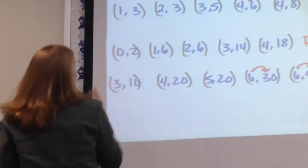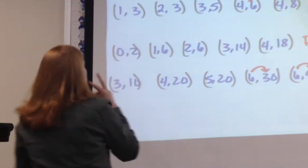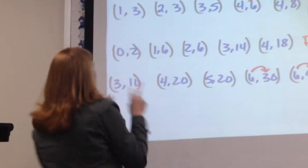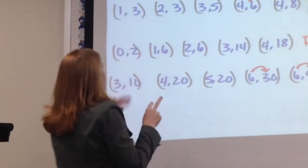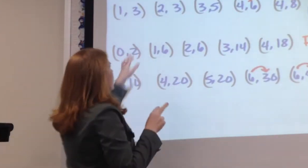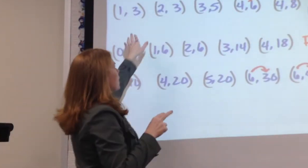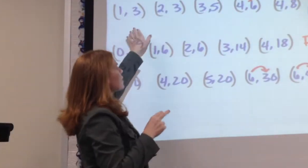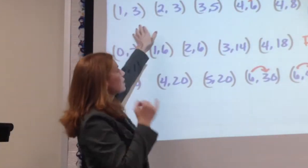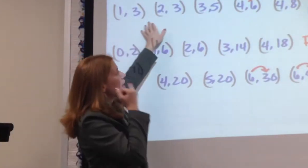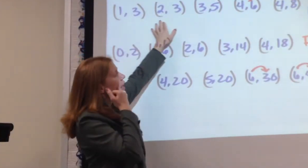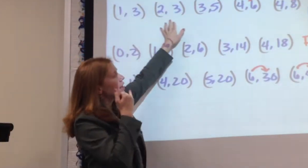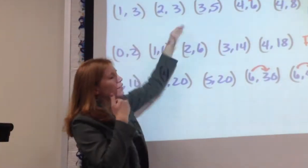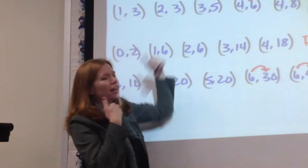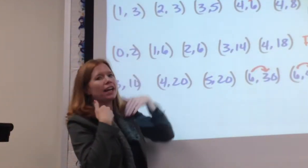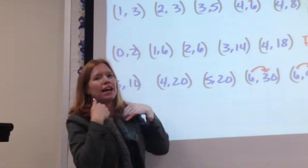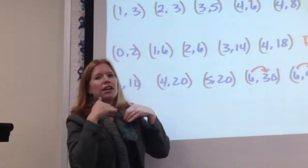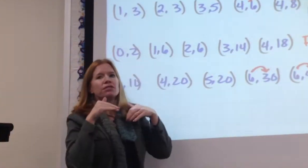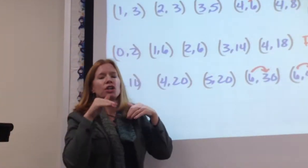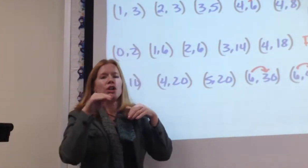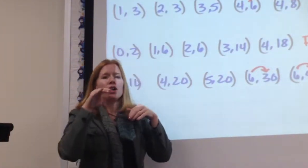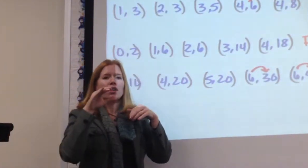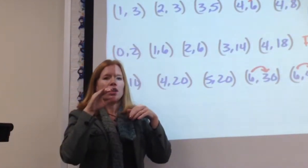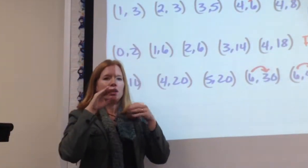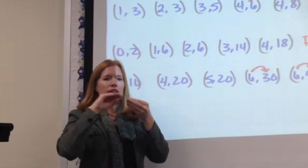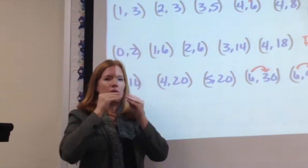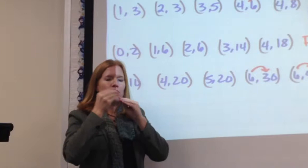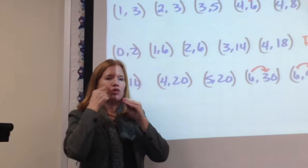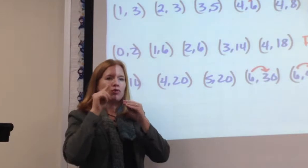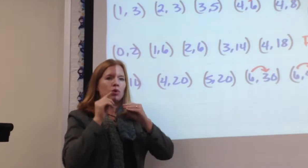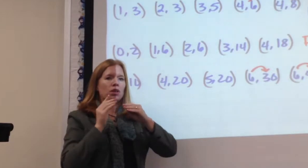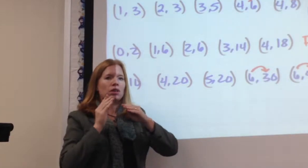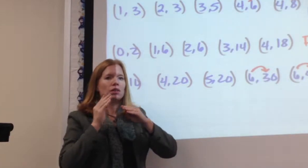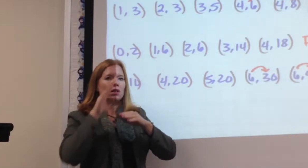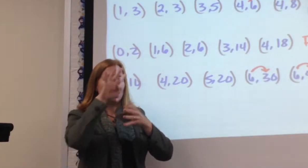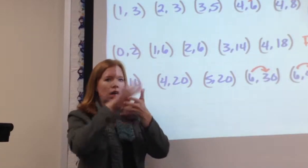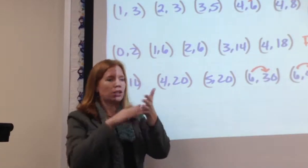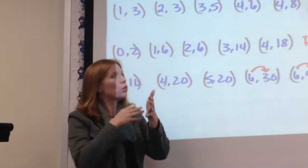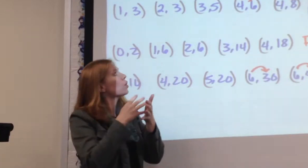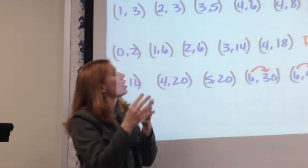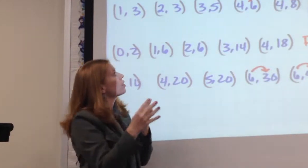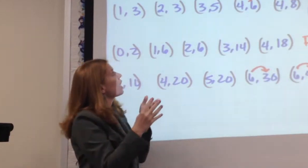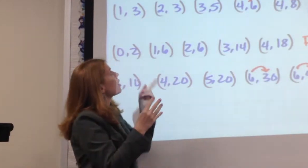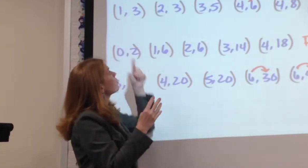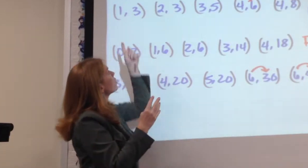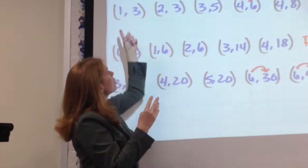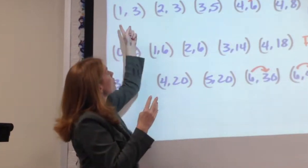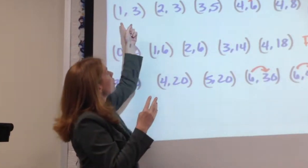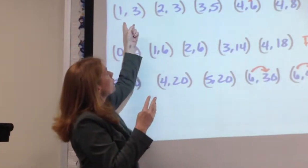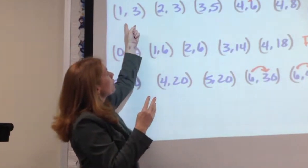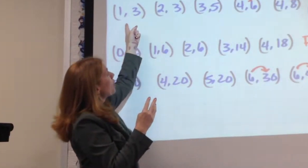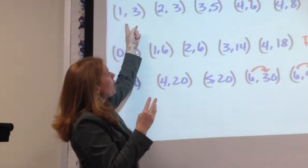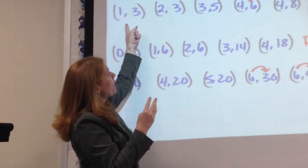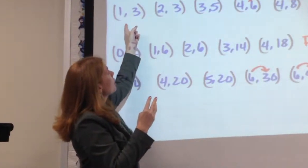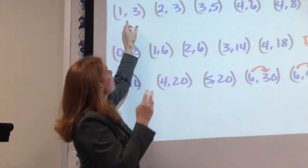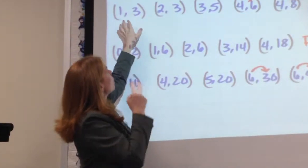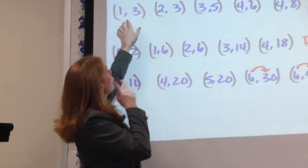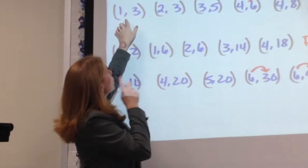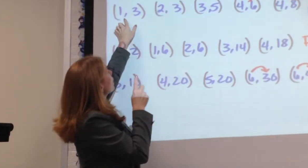Let's look at these. If I have the numbers for a graph, okay, look